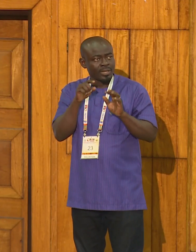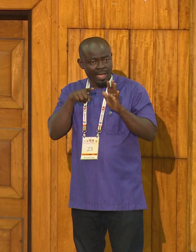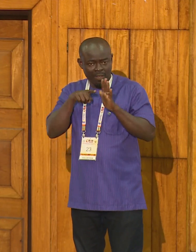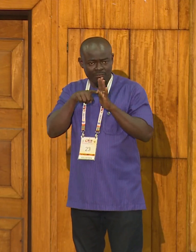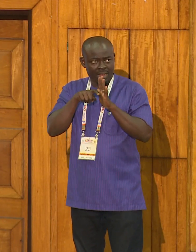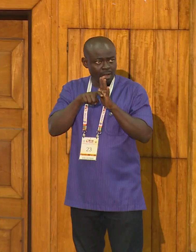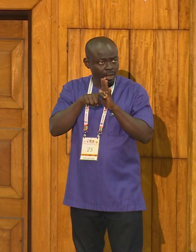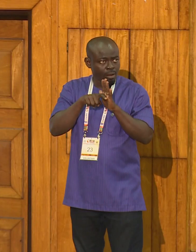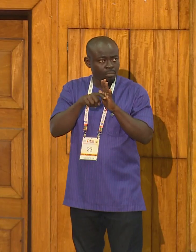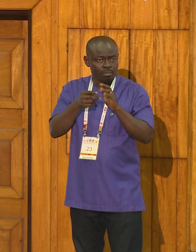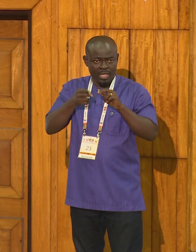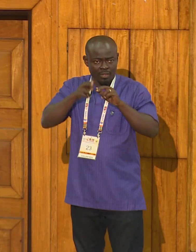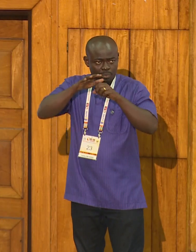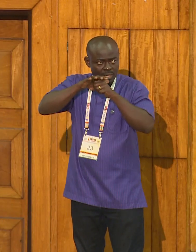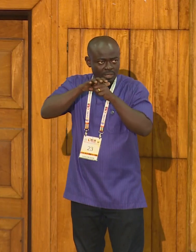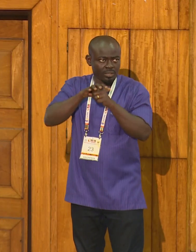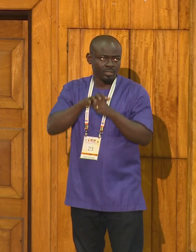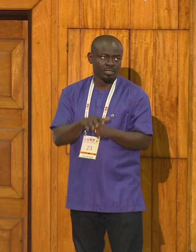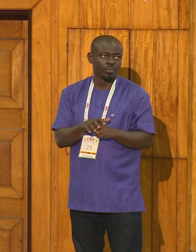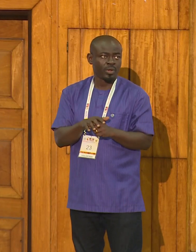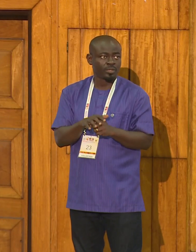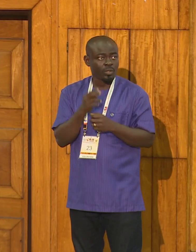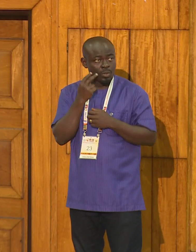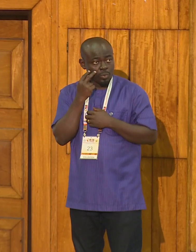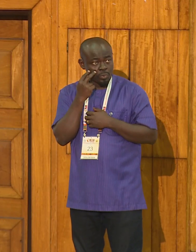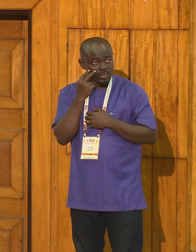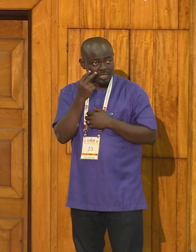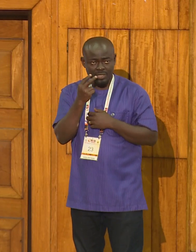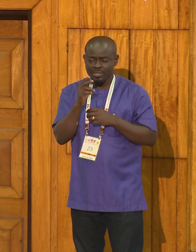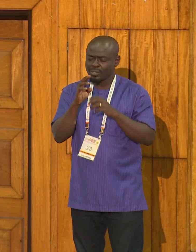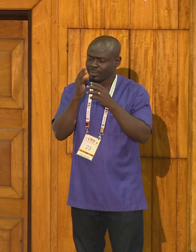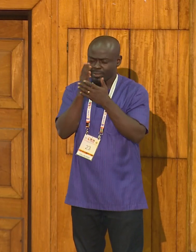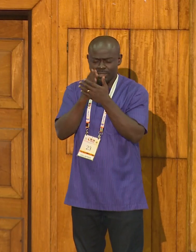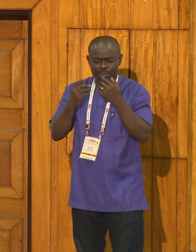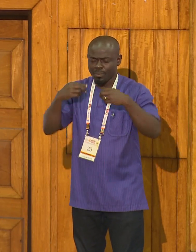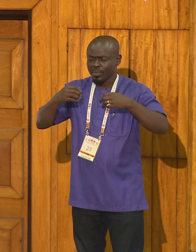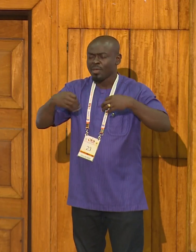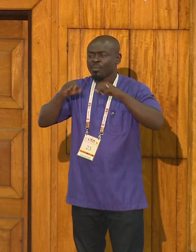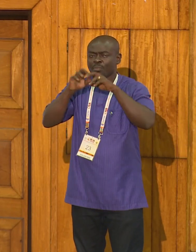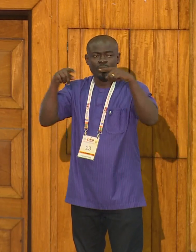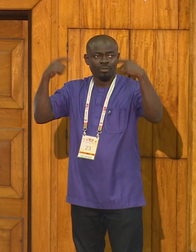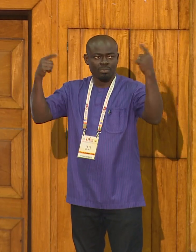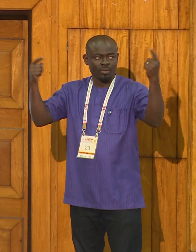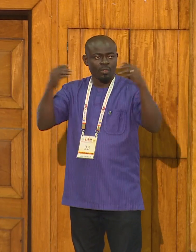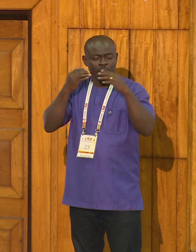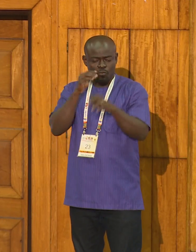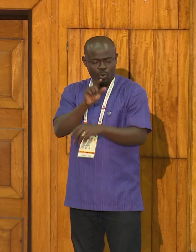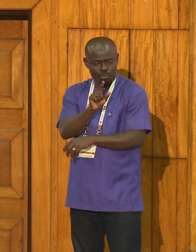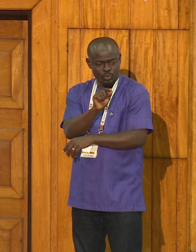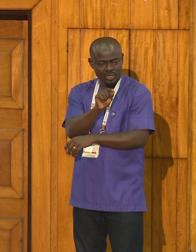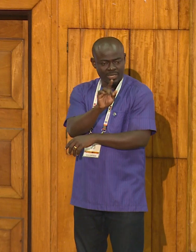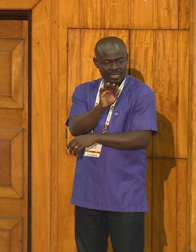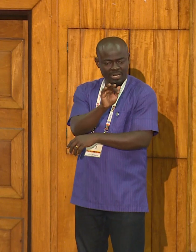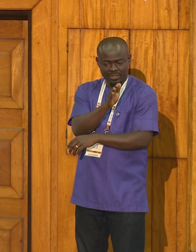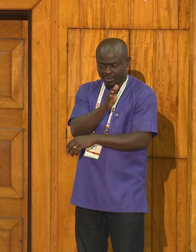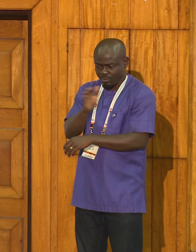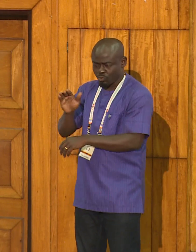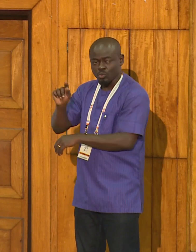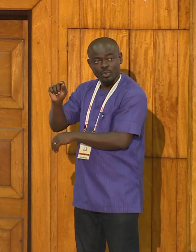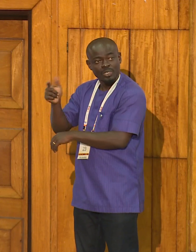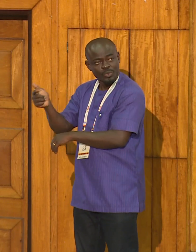being suppressed, I think we have seen some tremendous improvements from the 2019 to